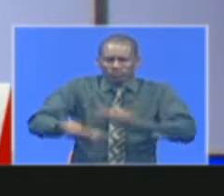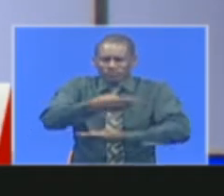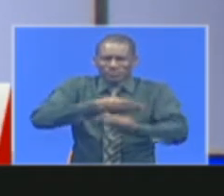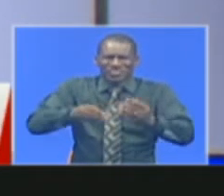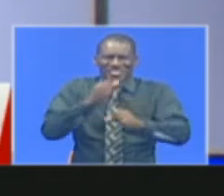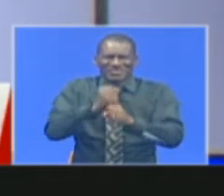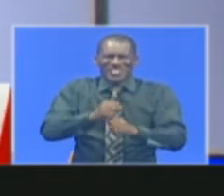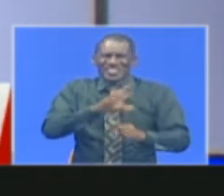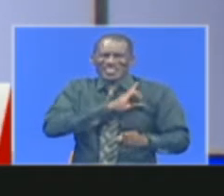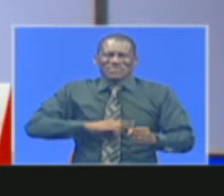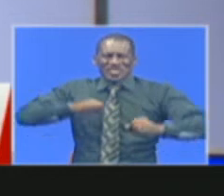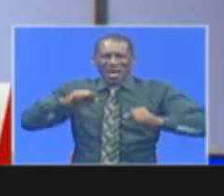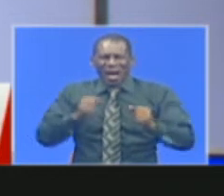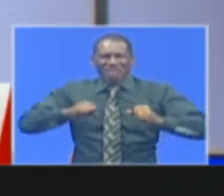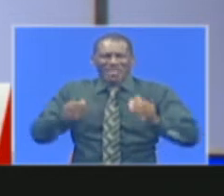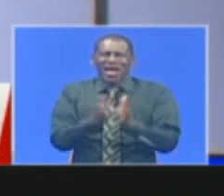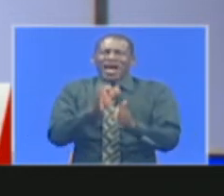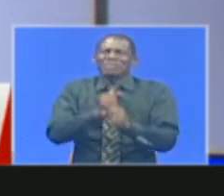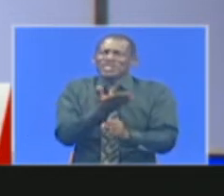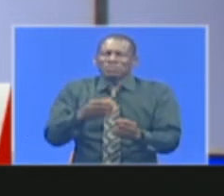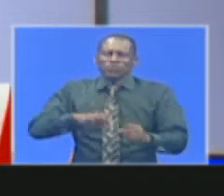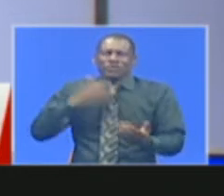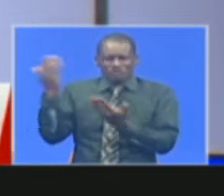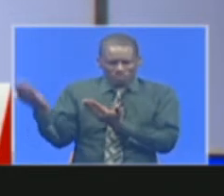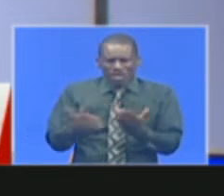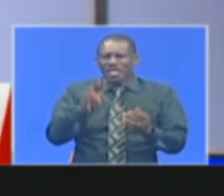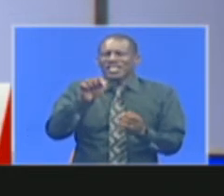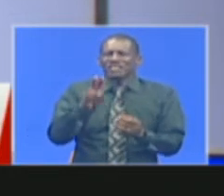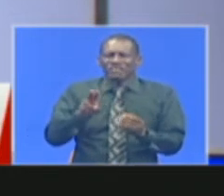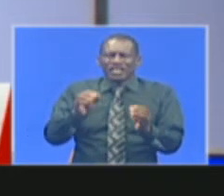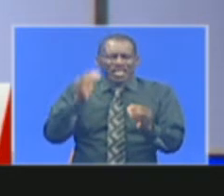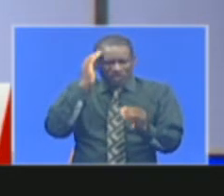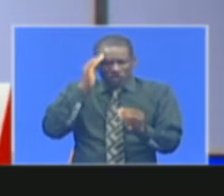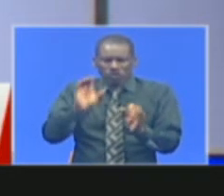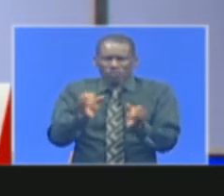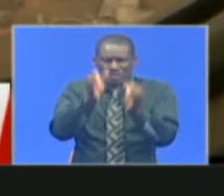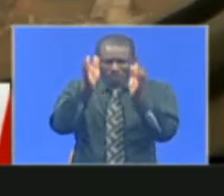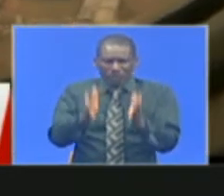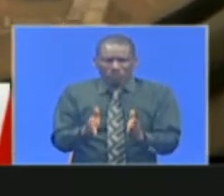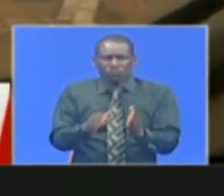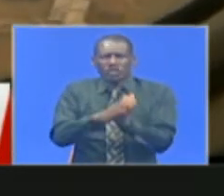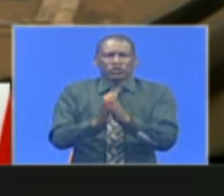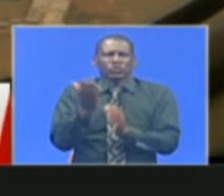and make them feel more welcome. NTV's education reporter Sharon Baranga brings a story.